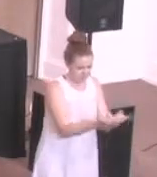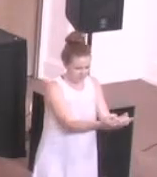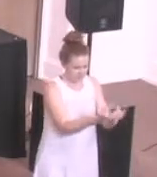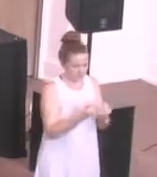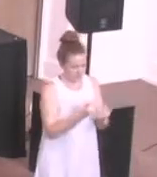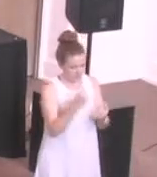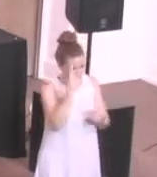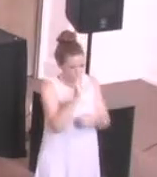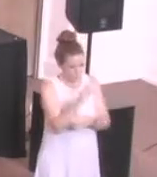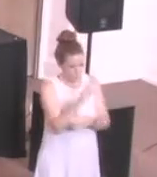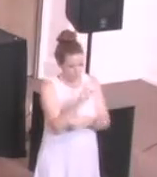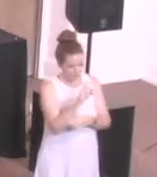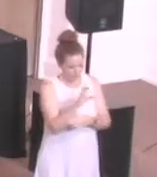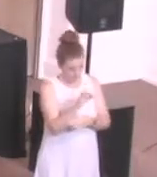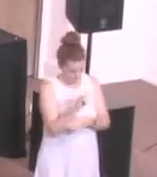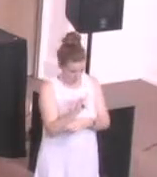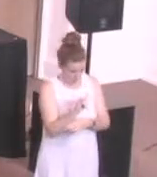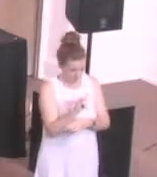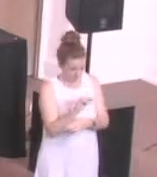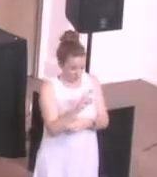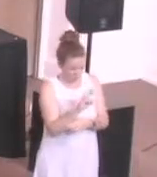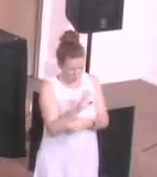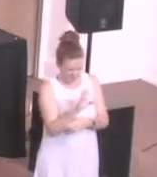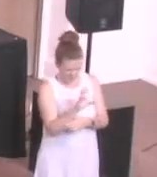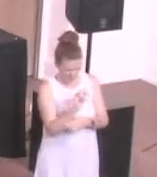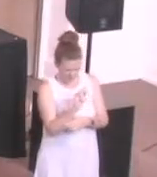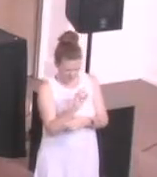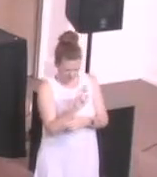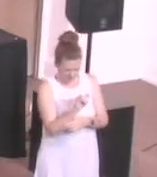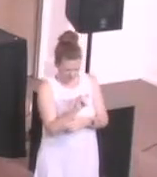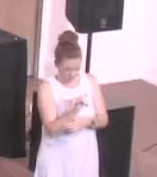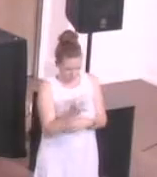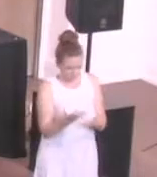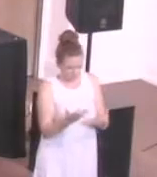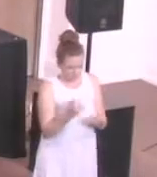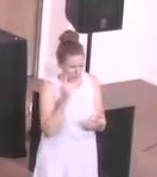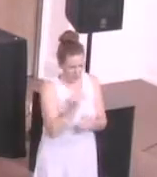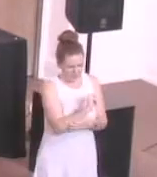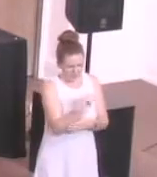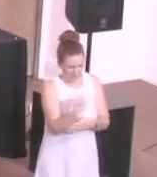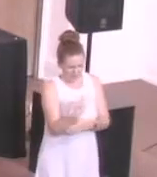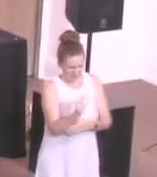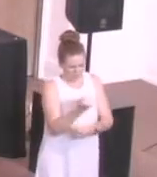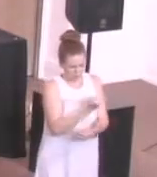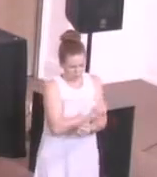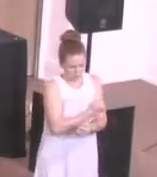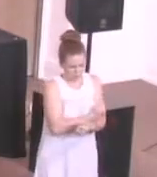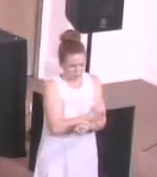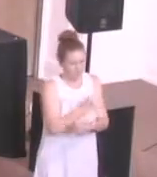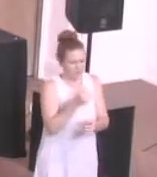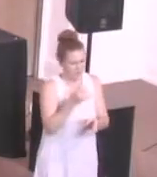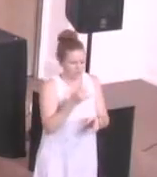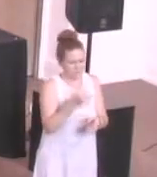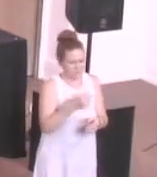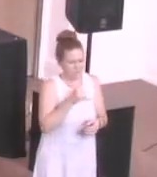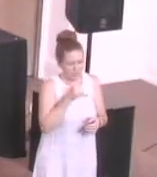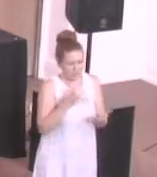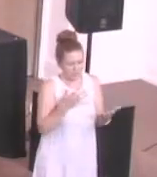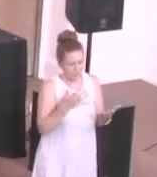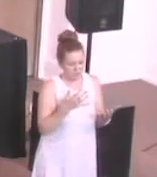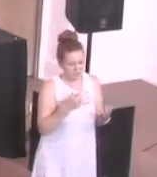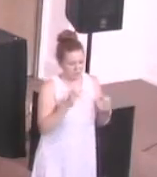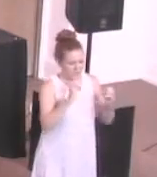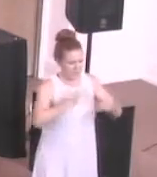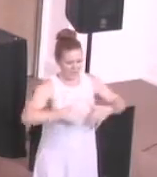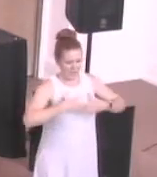just move right in next door and away you go. Well, nobody got excited about that. What up? Is there any angry people